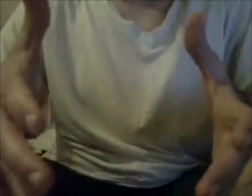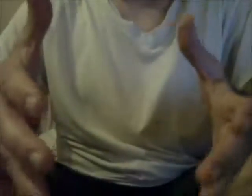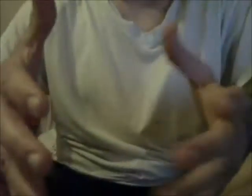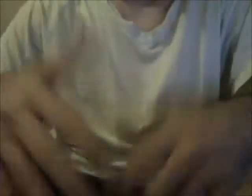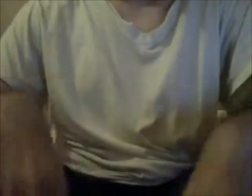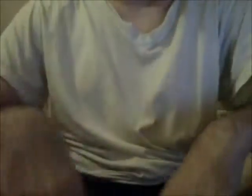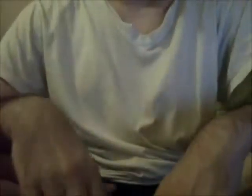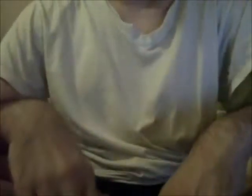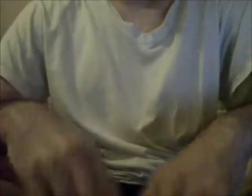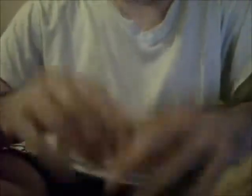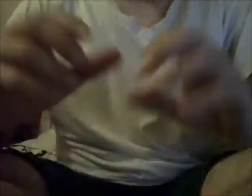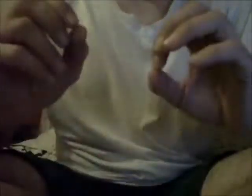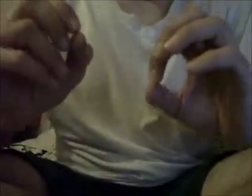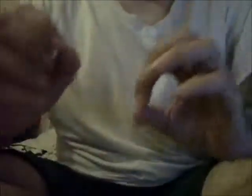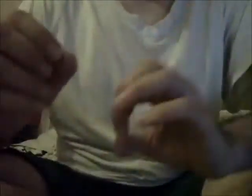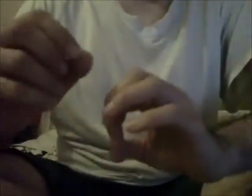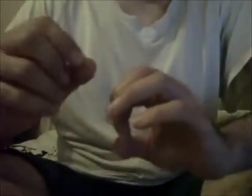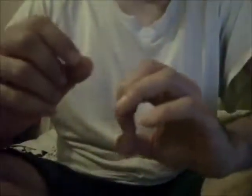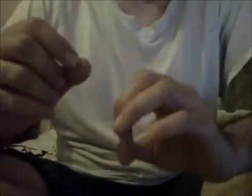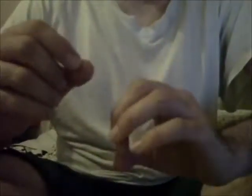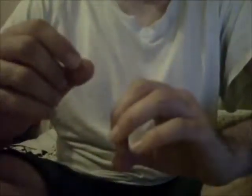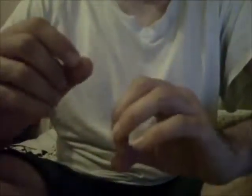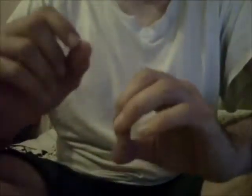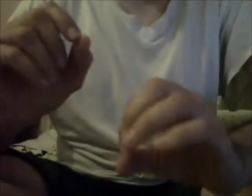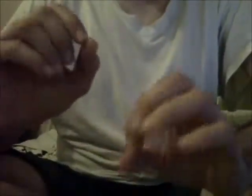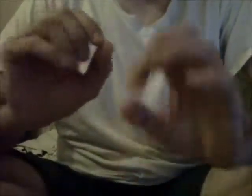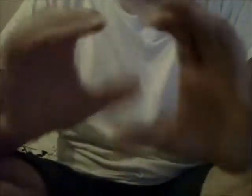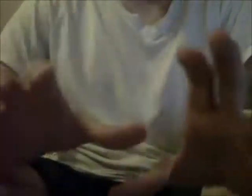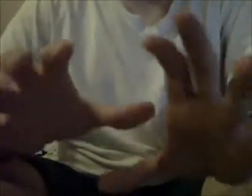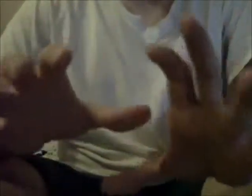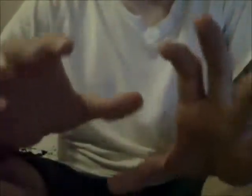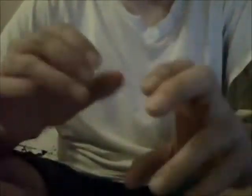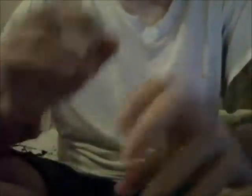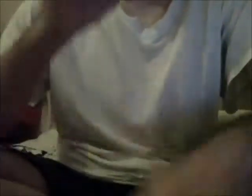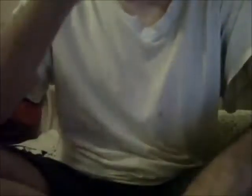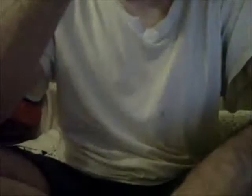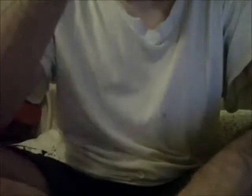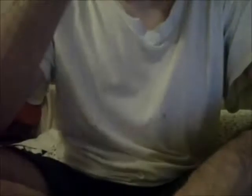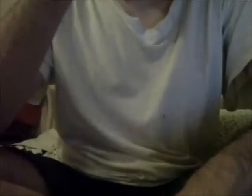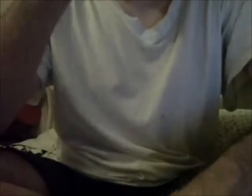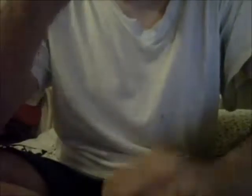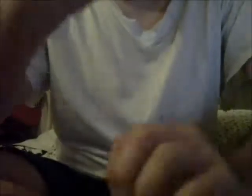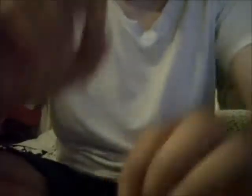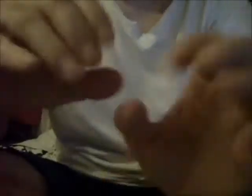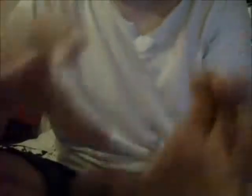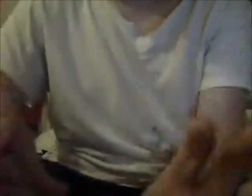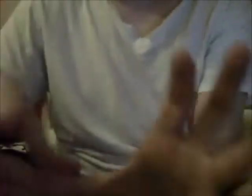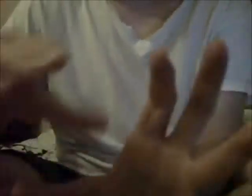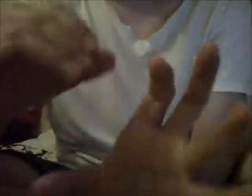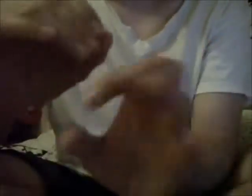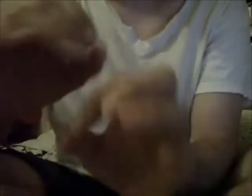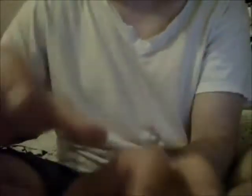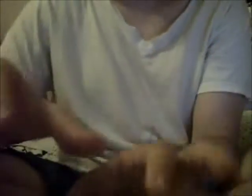Hello, people. So today I am going to dispel some